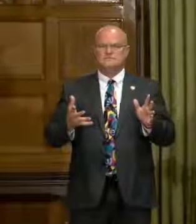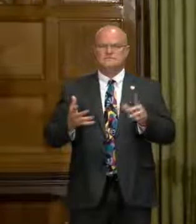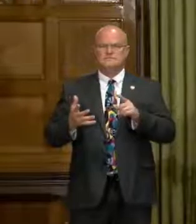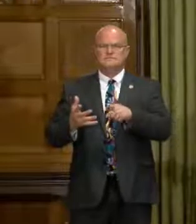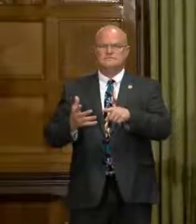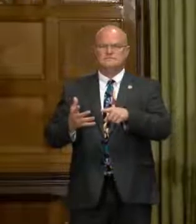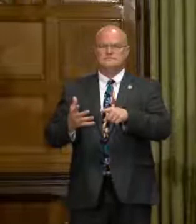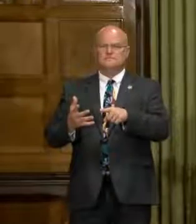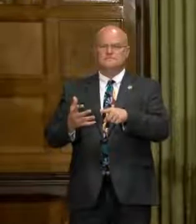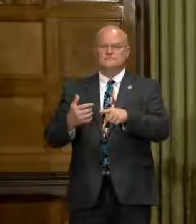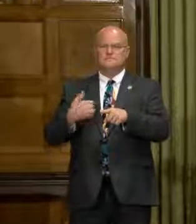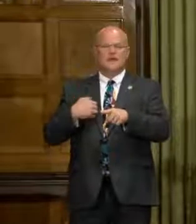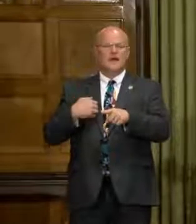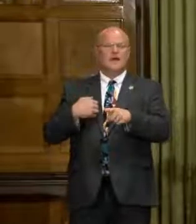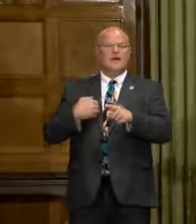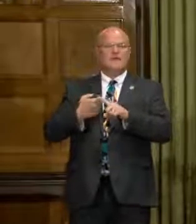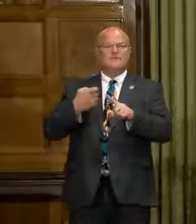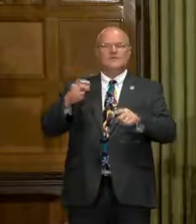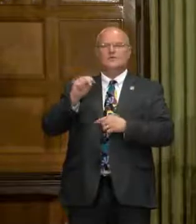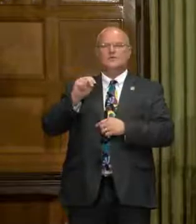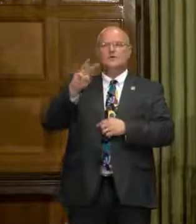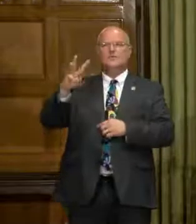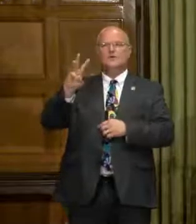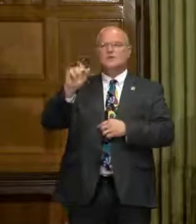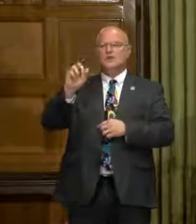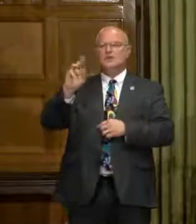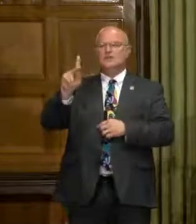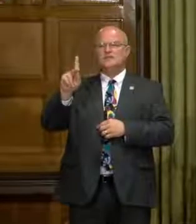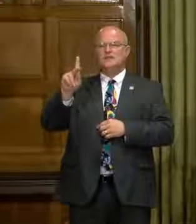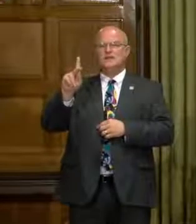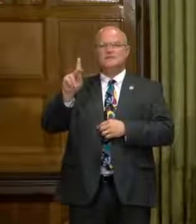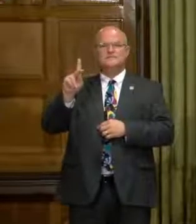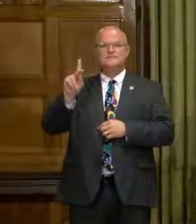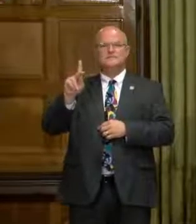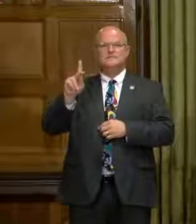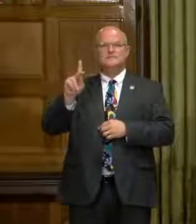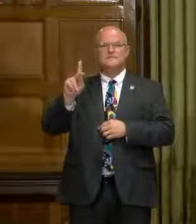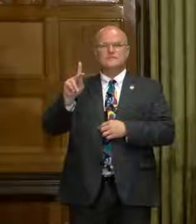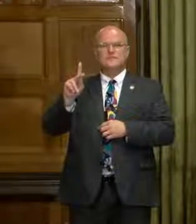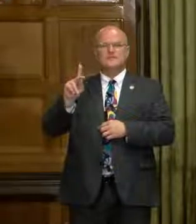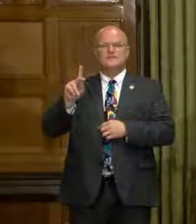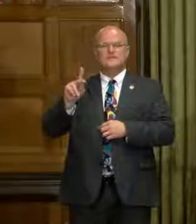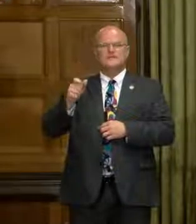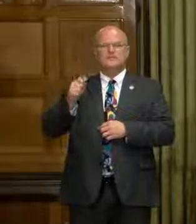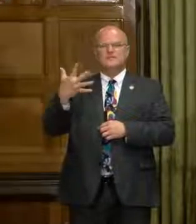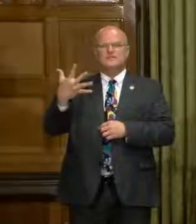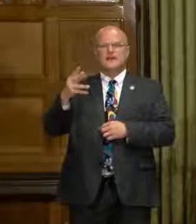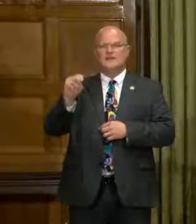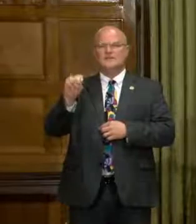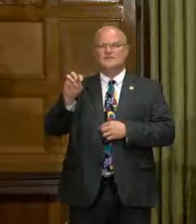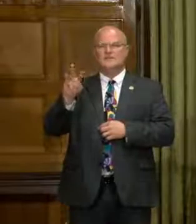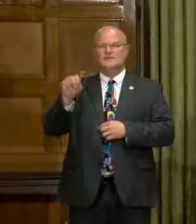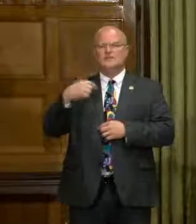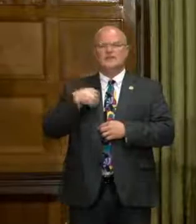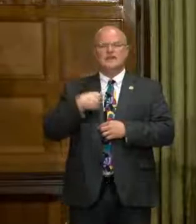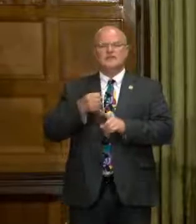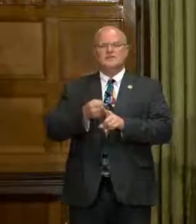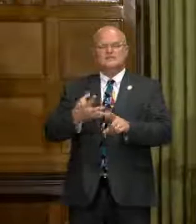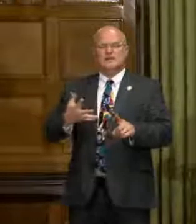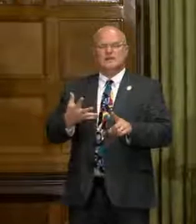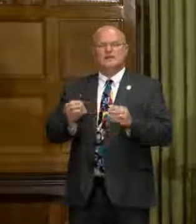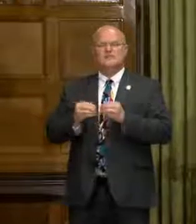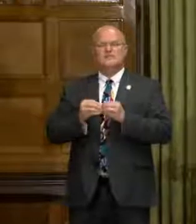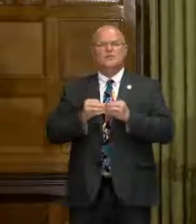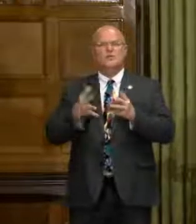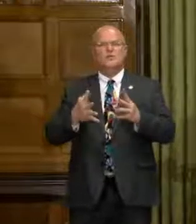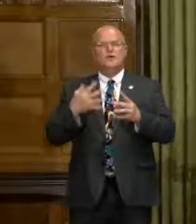Governor, I have a question from Northwest Arkansas in the River Valley. This is Juliana Clifton with 5 News. I was just hoping you could expand a little bit on